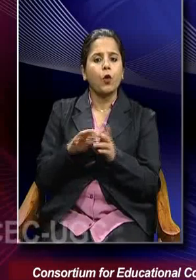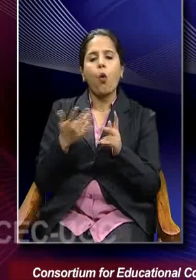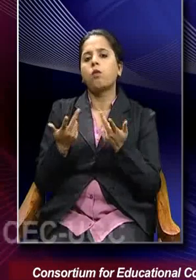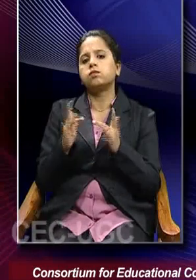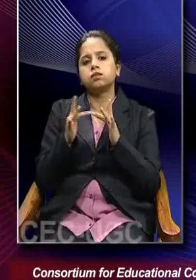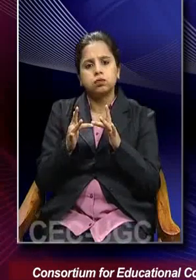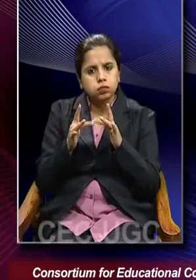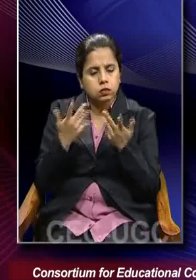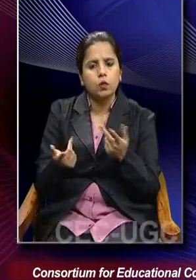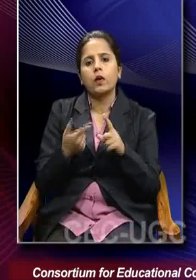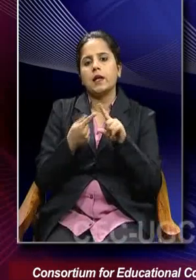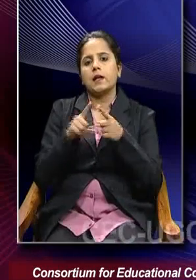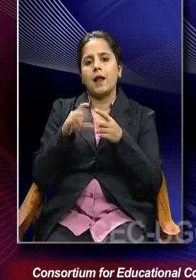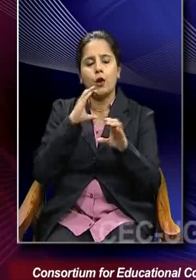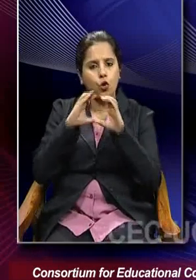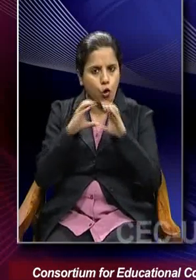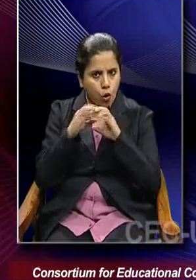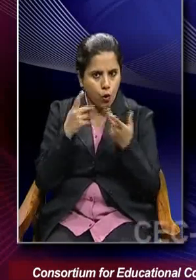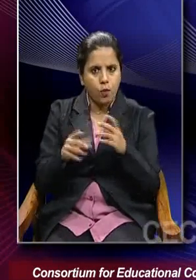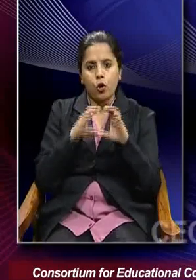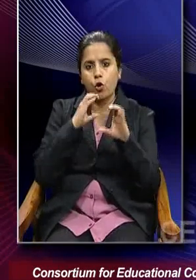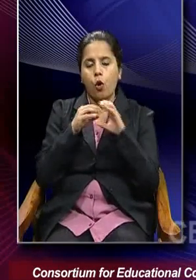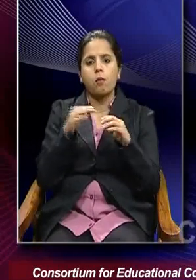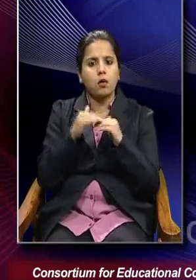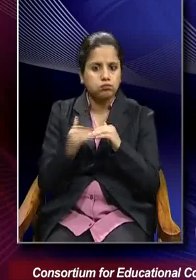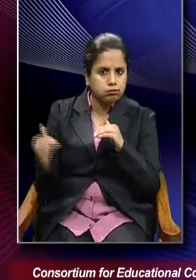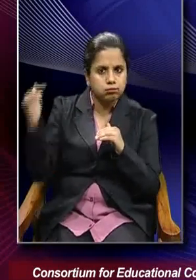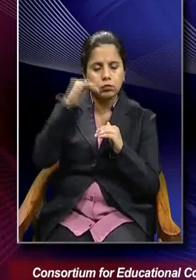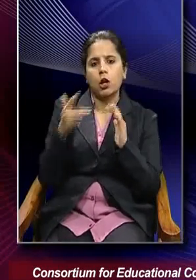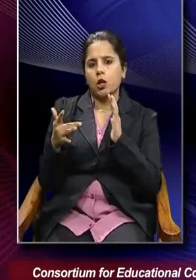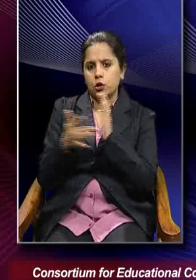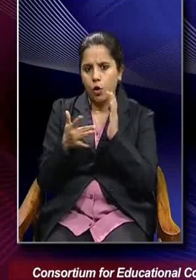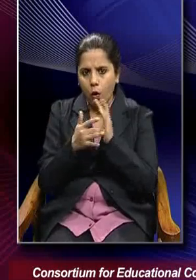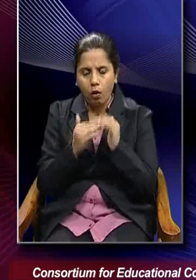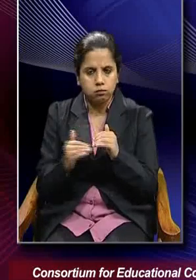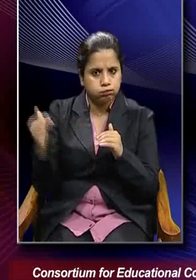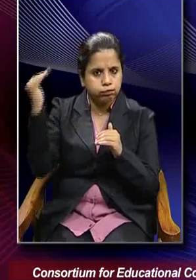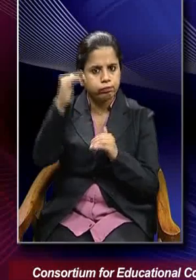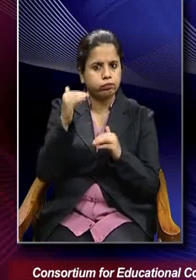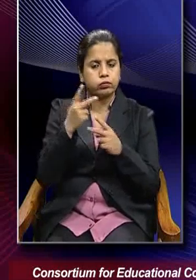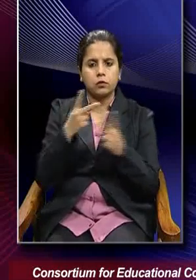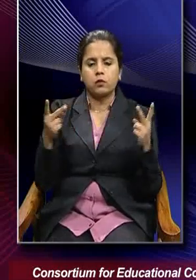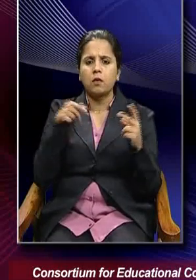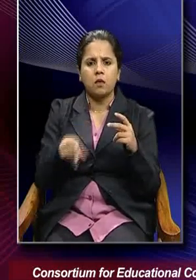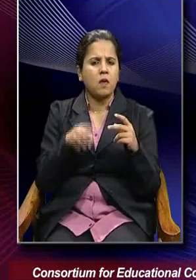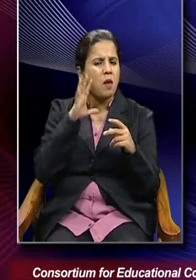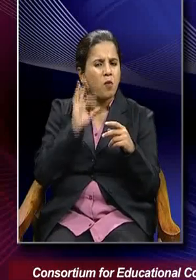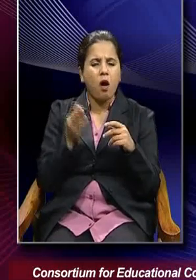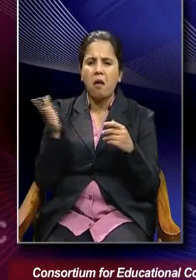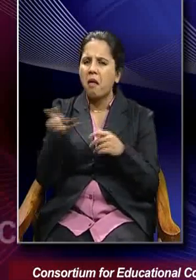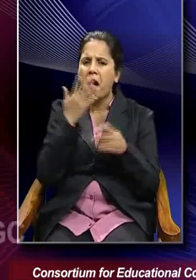internet, telecommunication, communication advancements, technological advancements are very